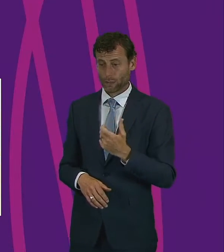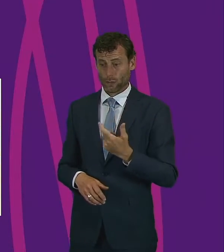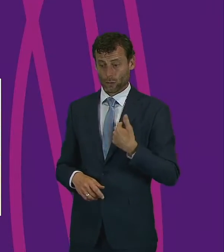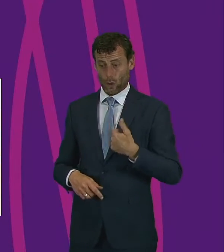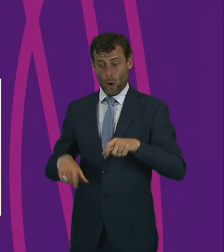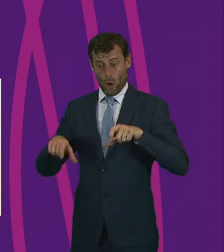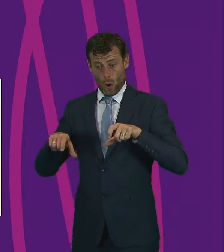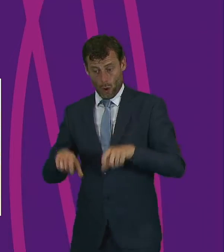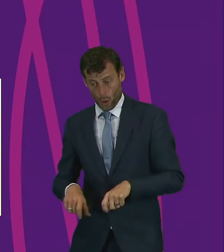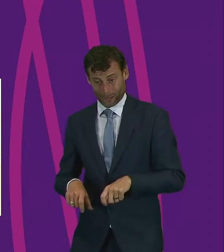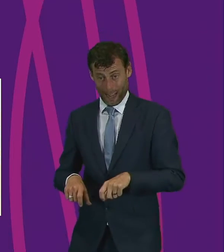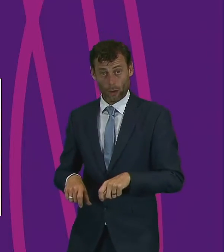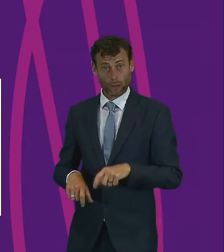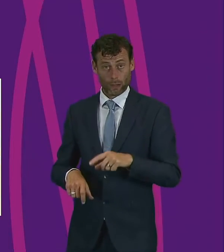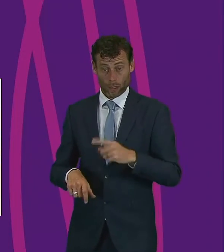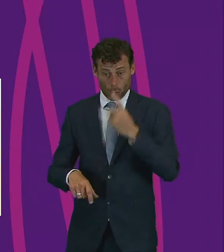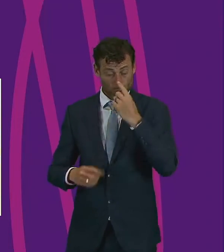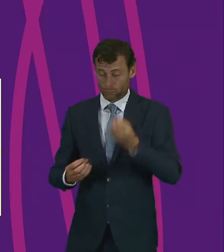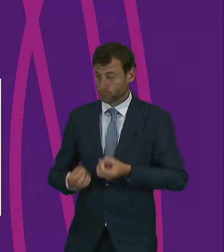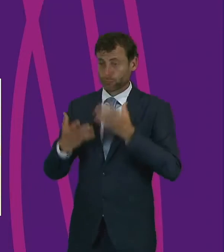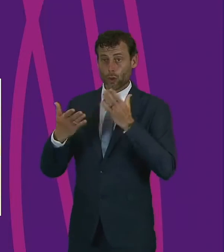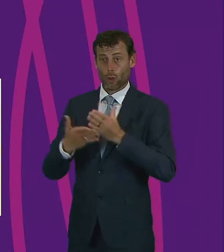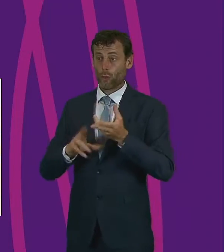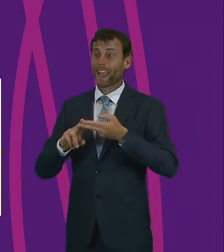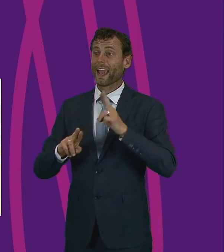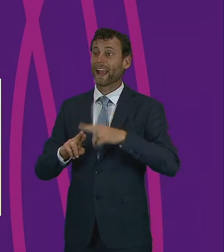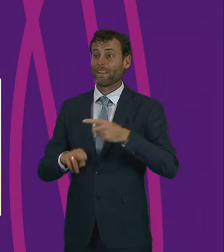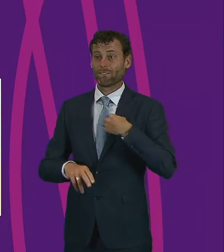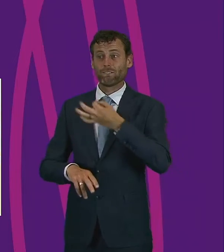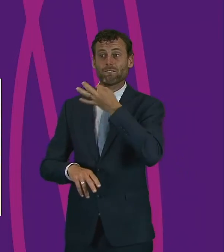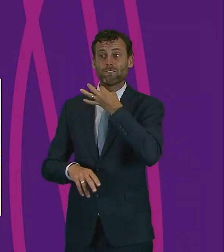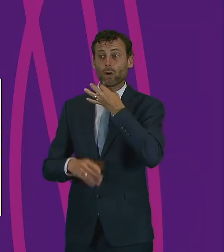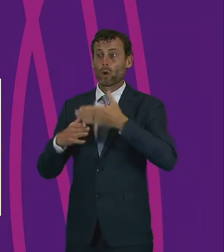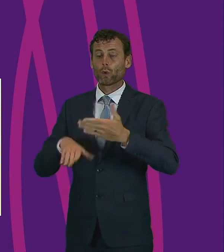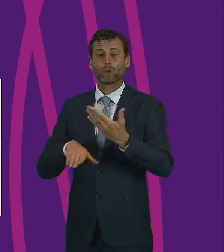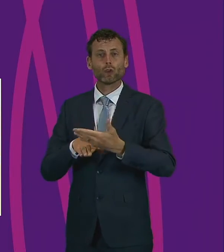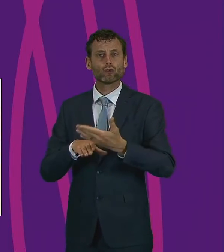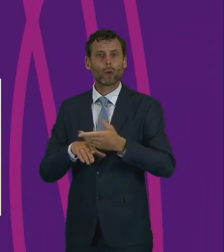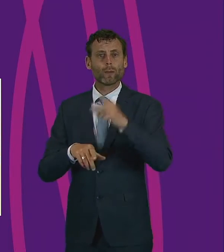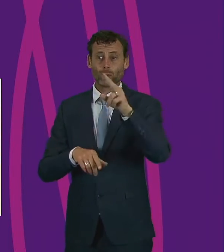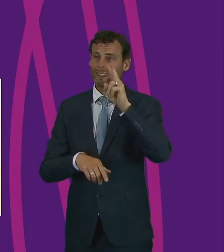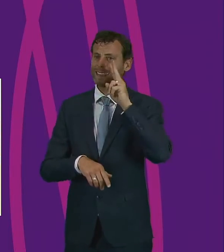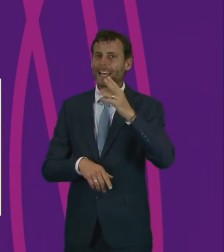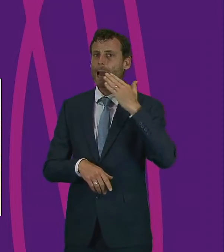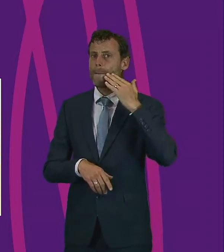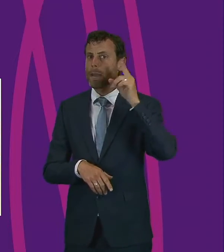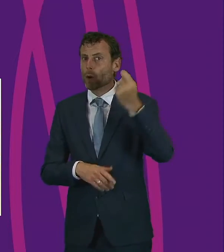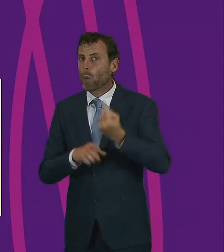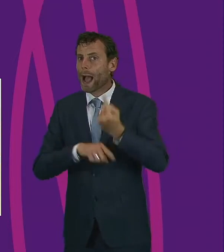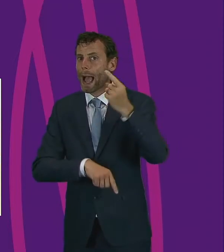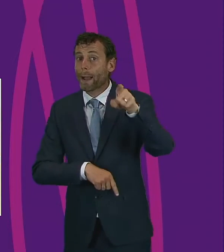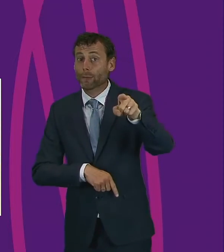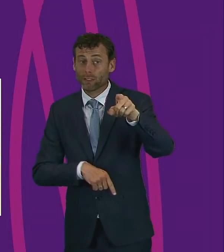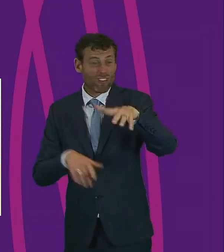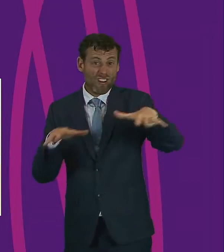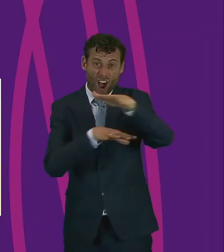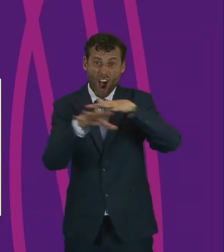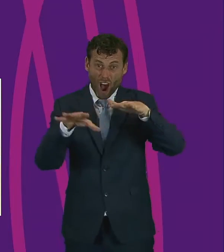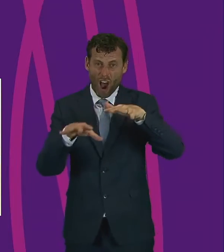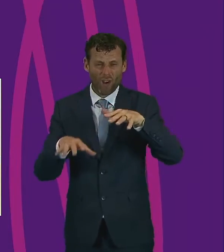but the insecurity that comes around from job loss. If we want to understand some of the events that are taking place in the United States right now, yes, it is